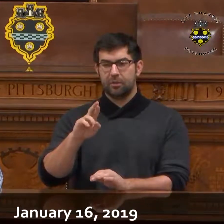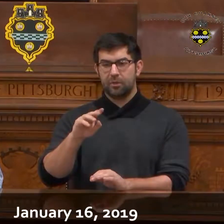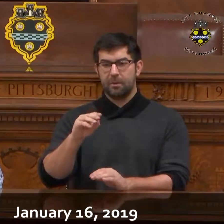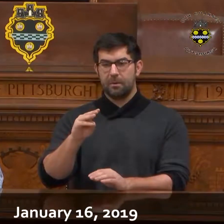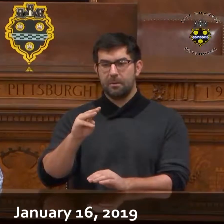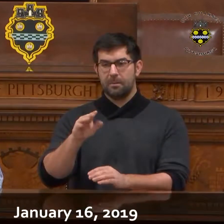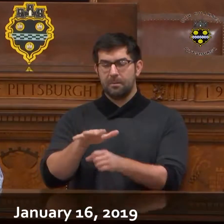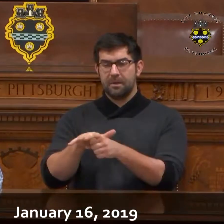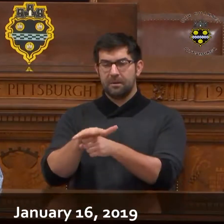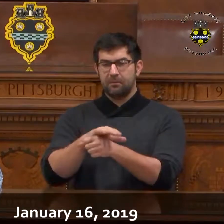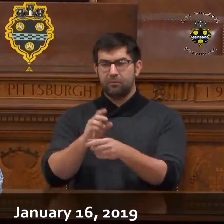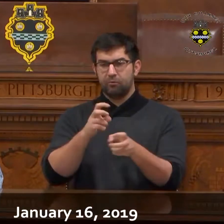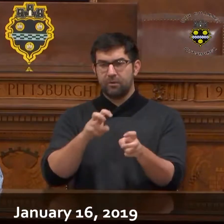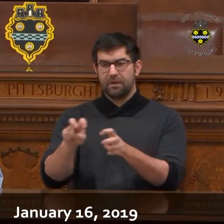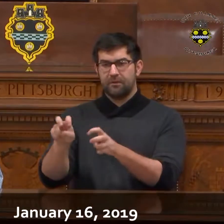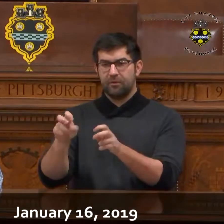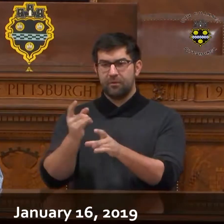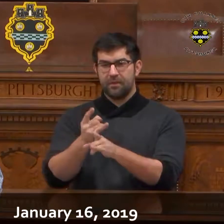license number